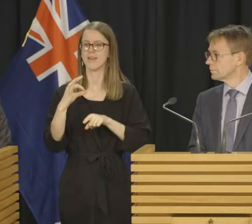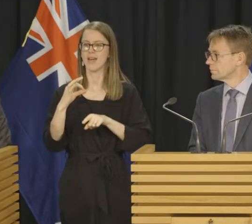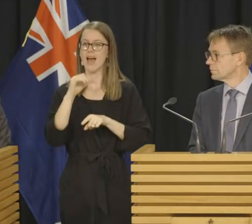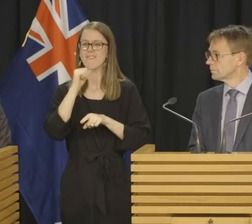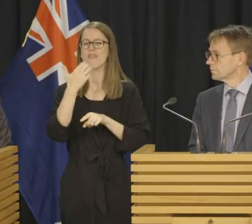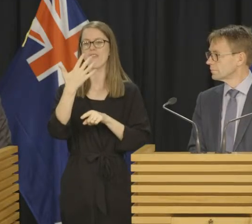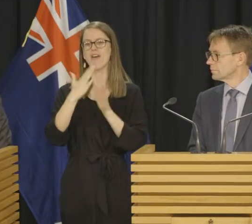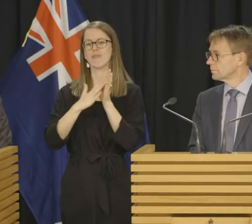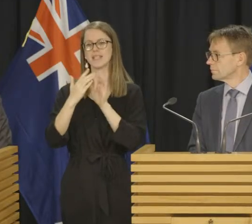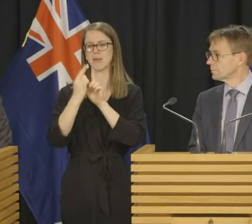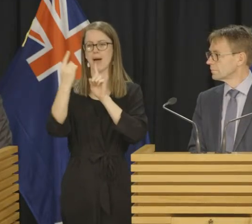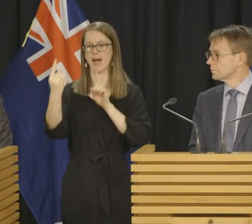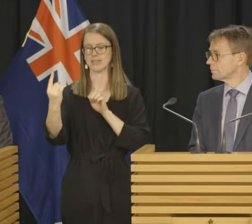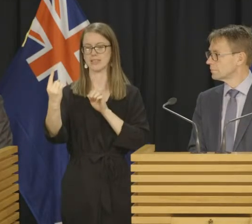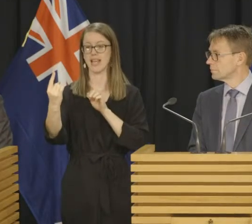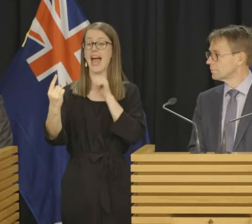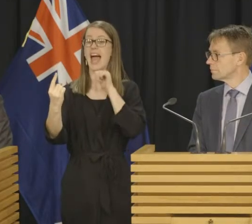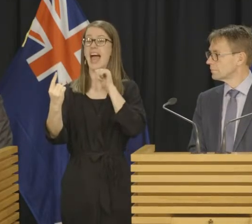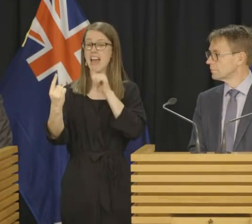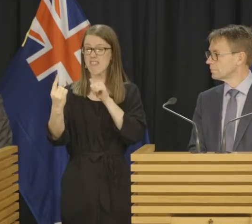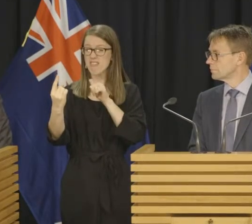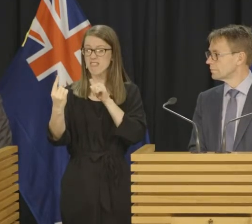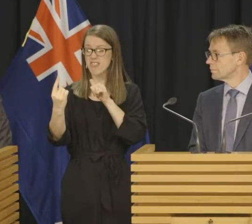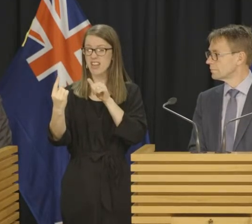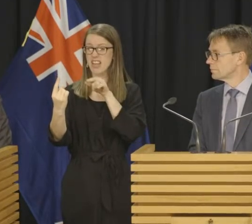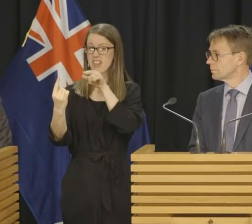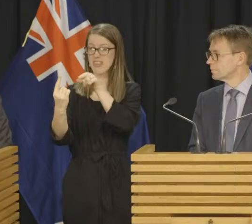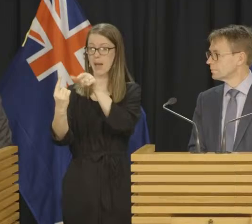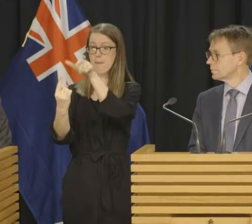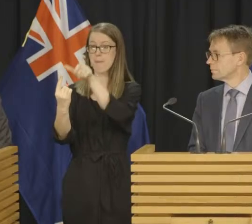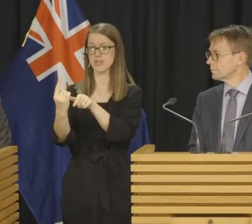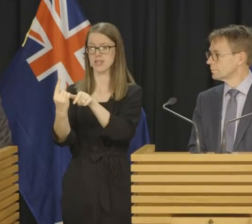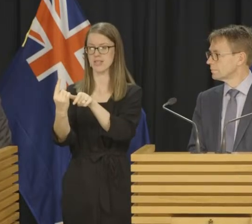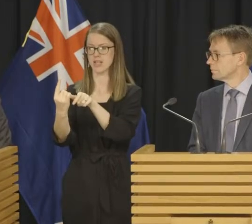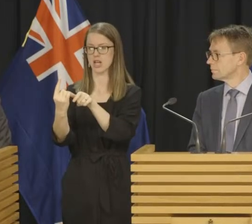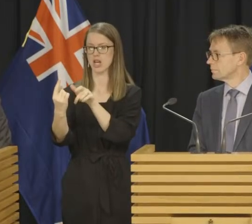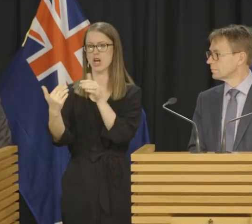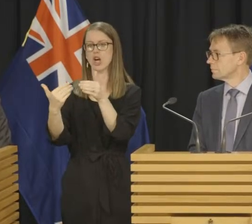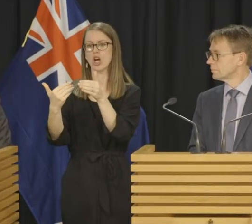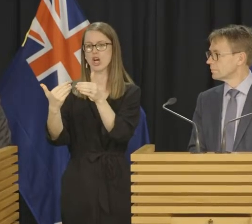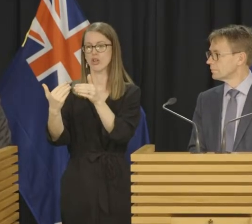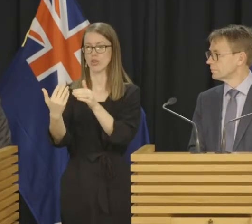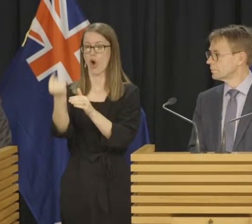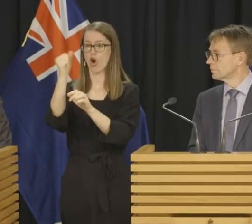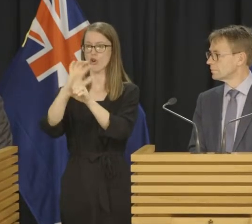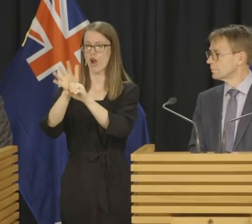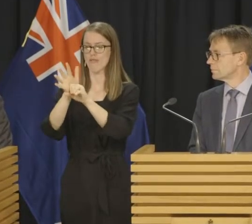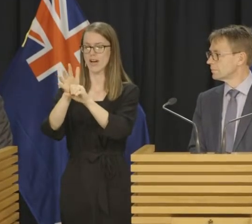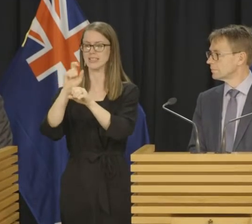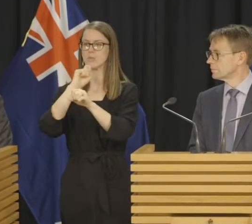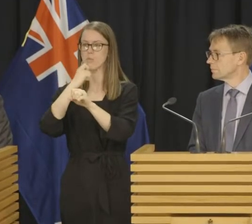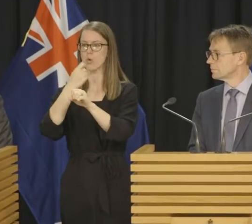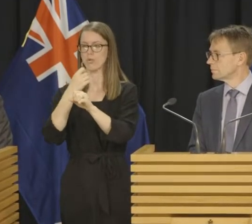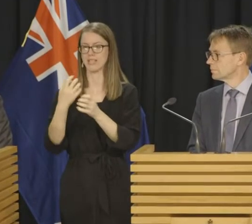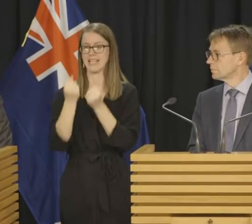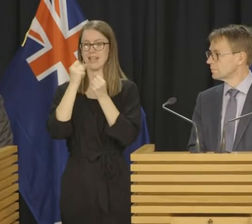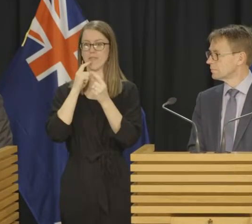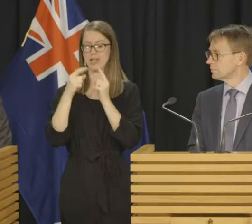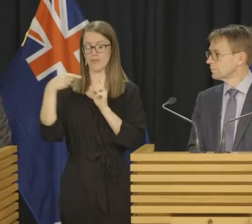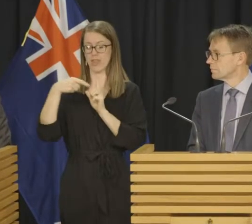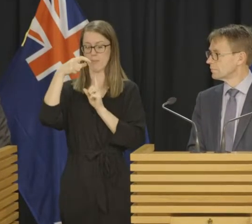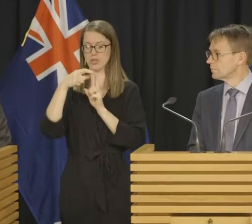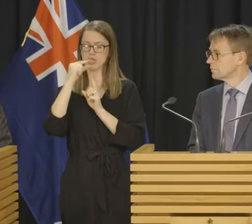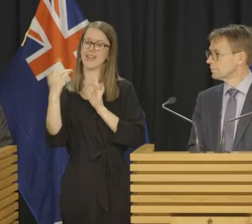accessed if and only if the card user is a close contact of a confirmed COVID-19 case,